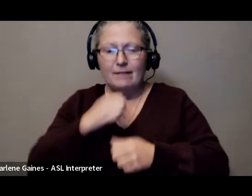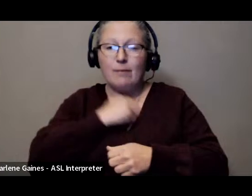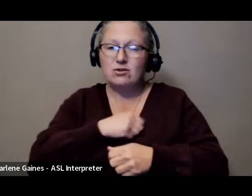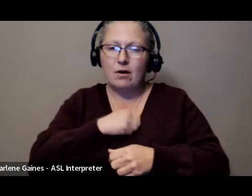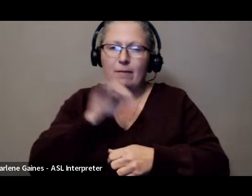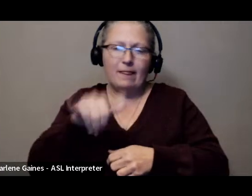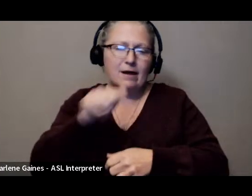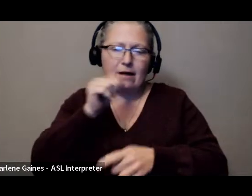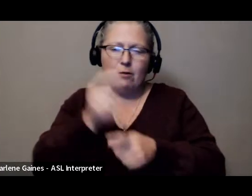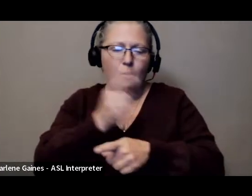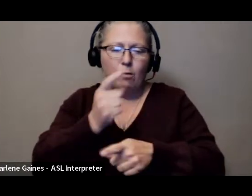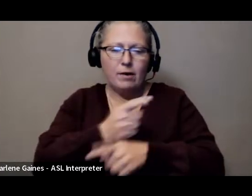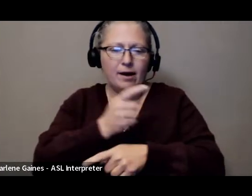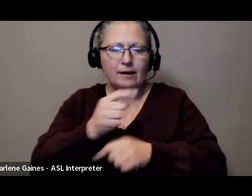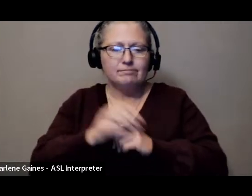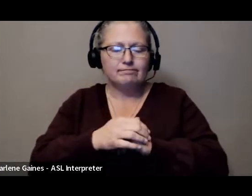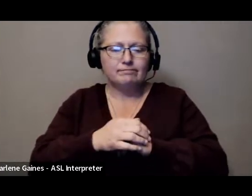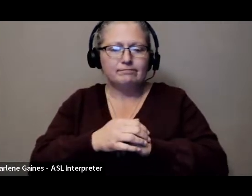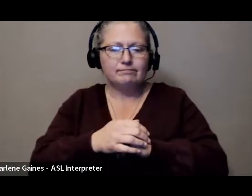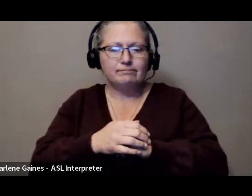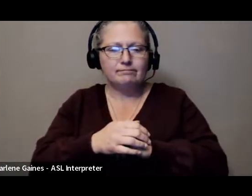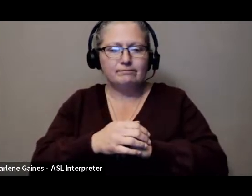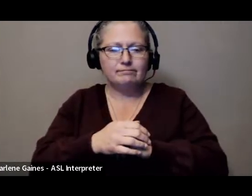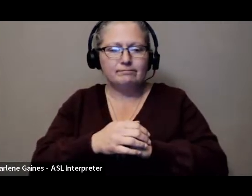inappropriate. So